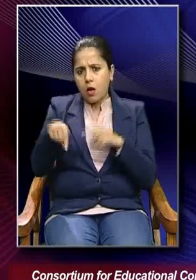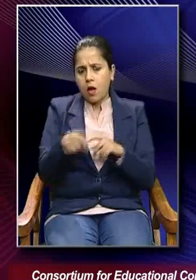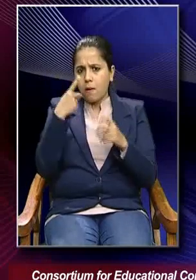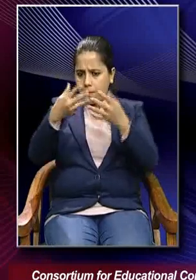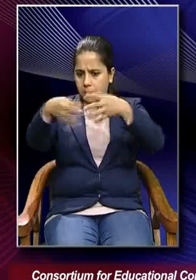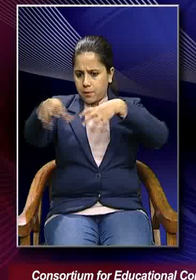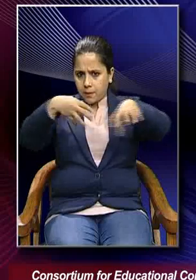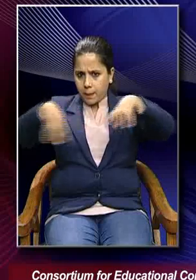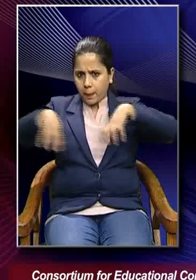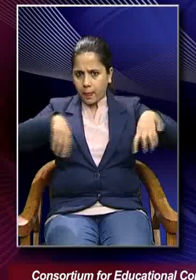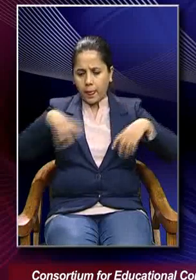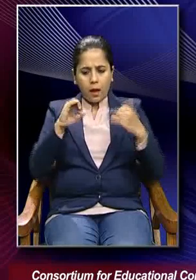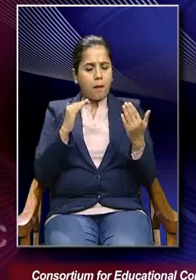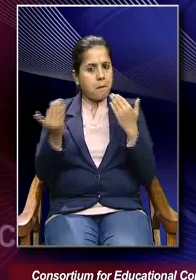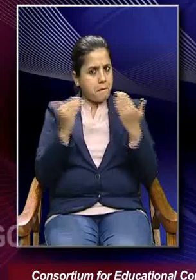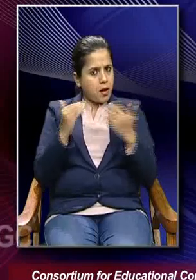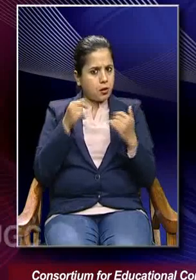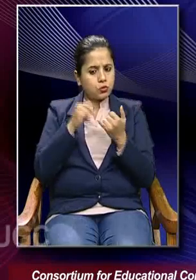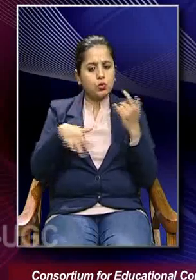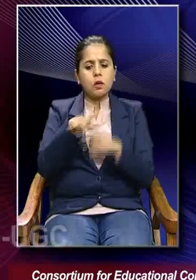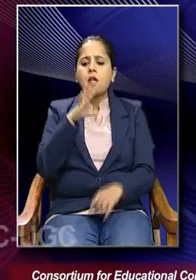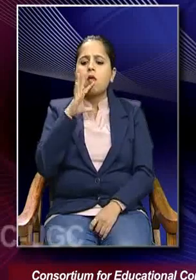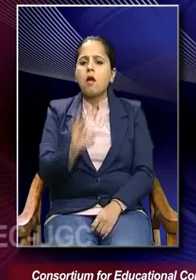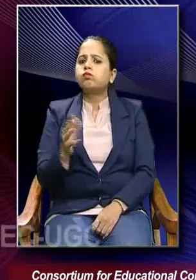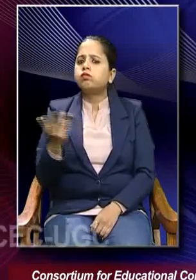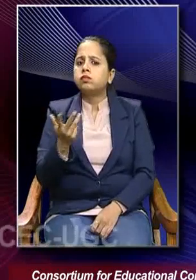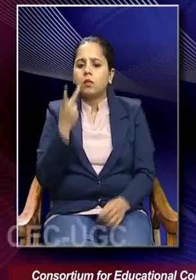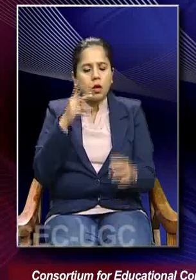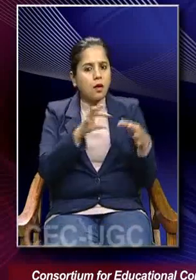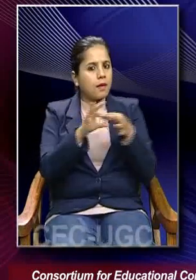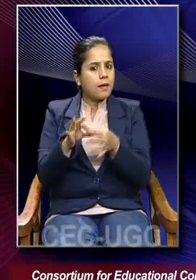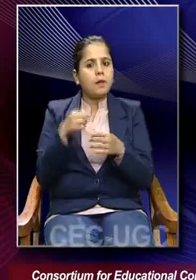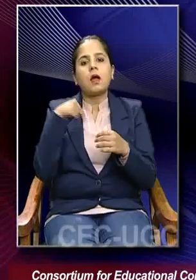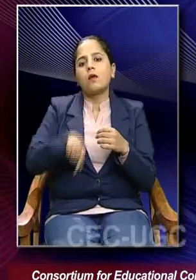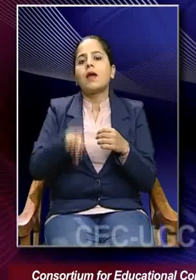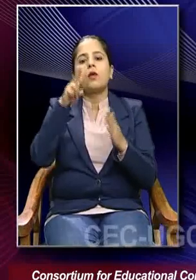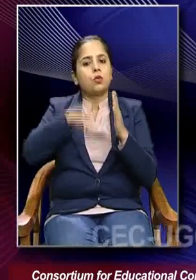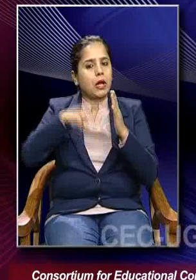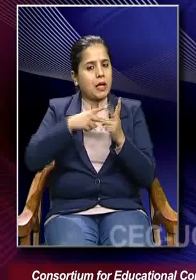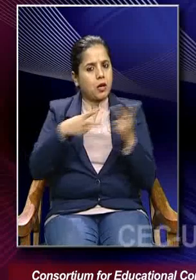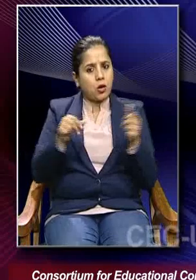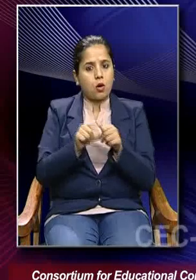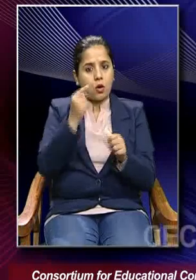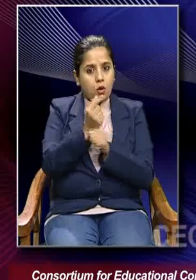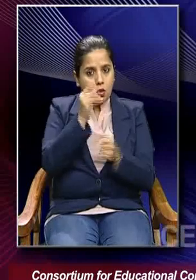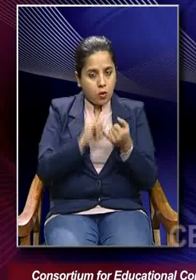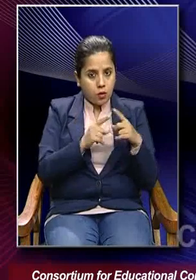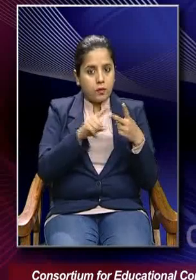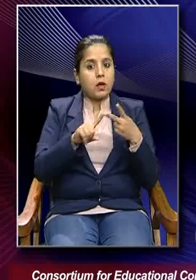classification, and comparison of social reality. We read these work of Auguste Comte,